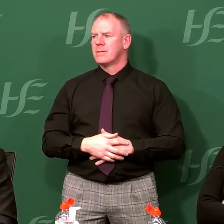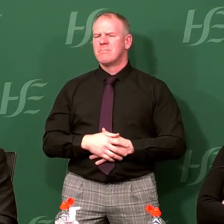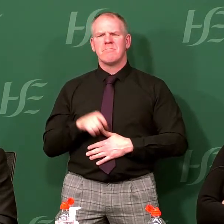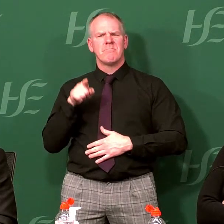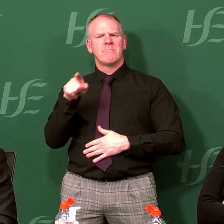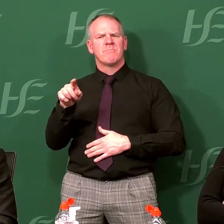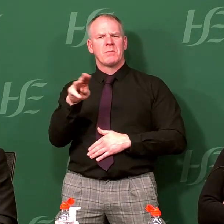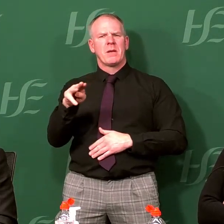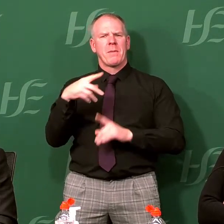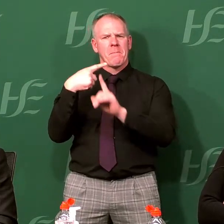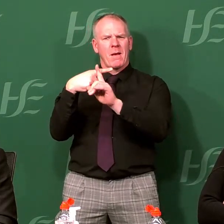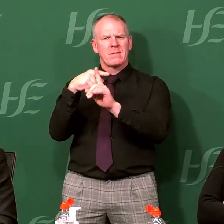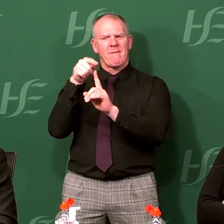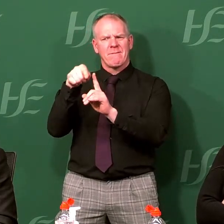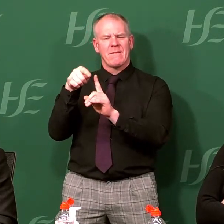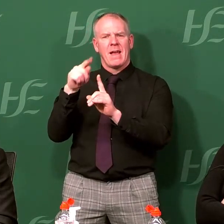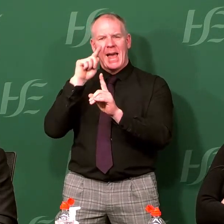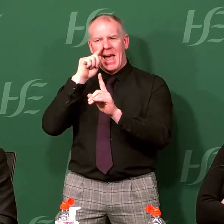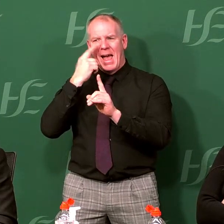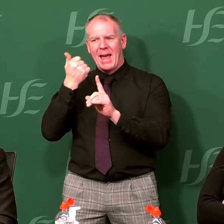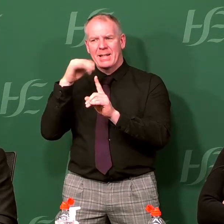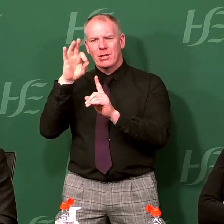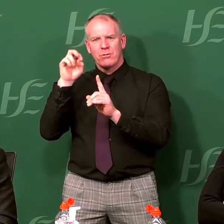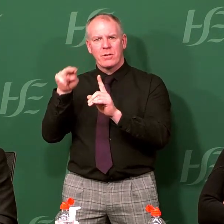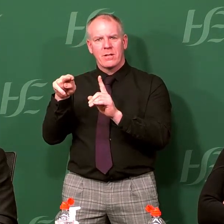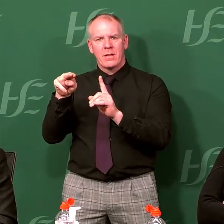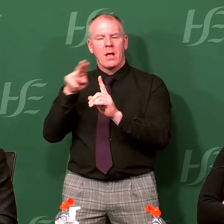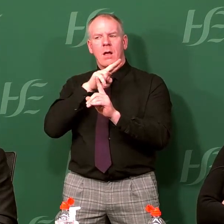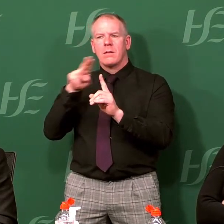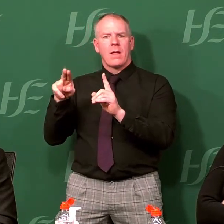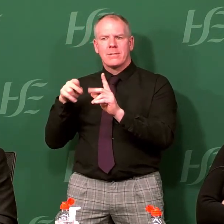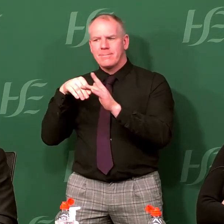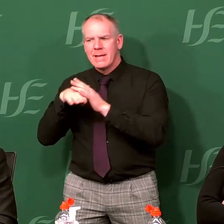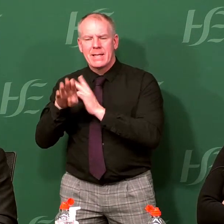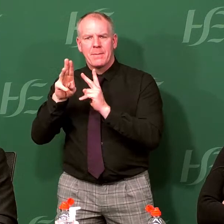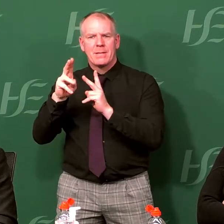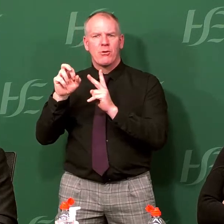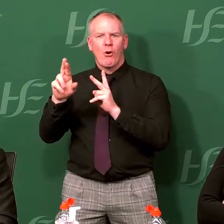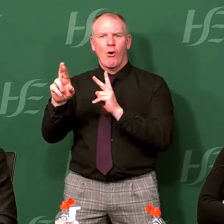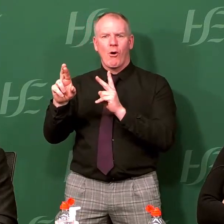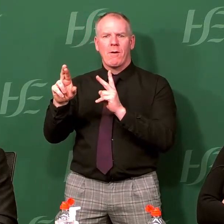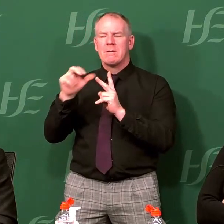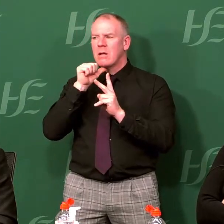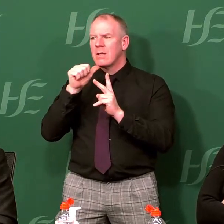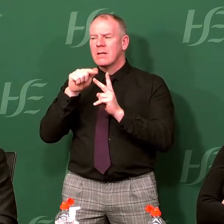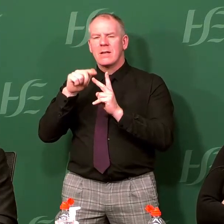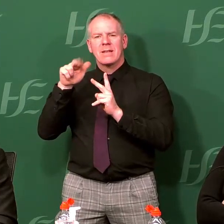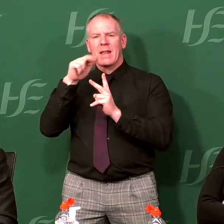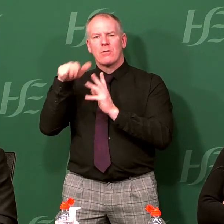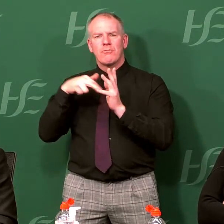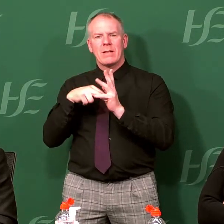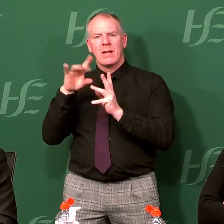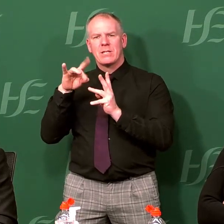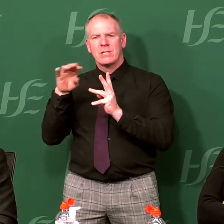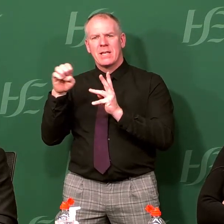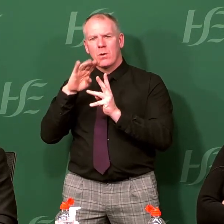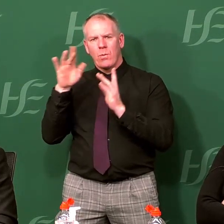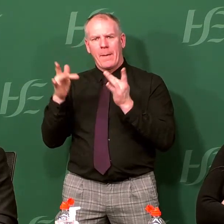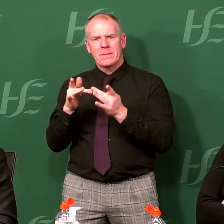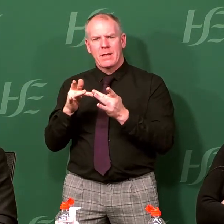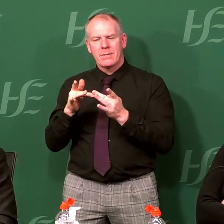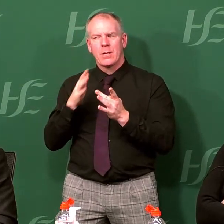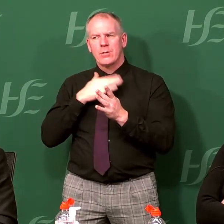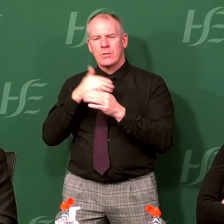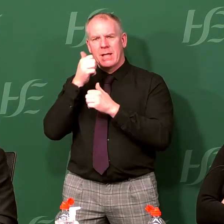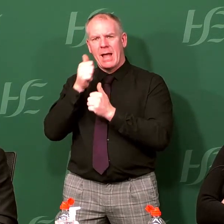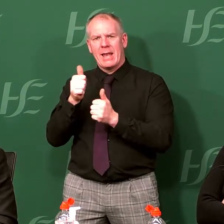have tested positive on antigen tests but weren't able to get a PCR and they're not able to register it on the HSE website. The website's only allowing